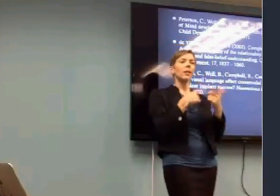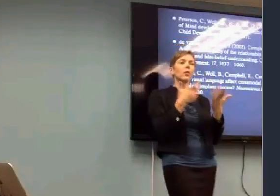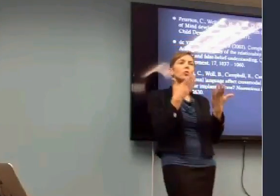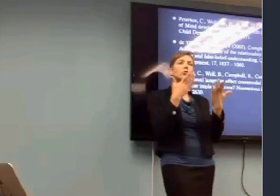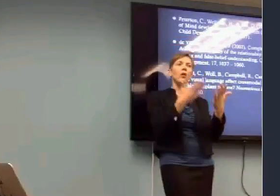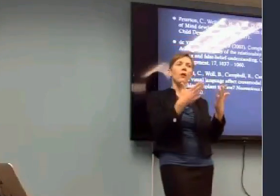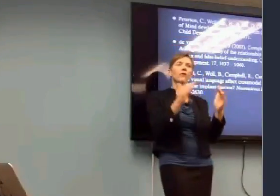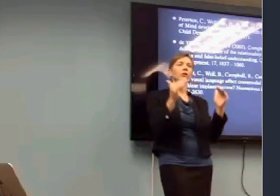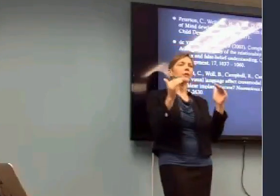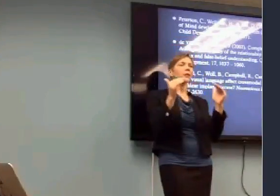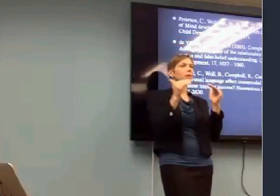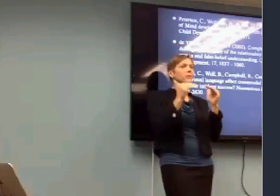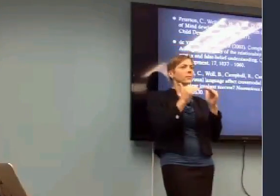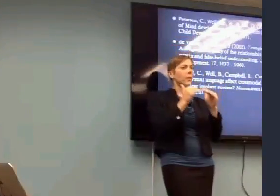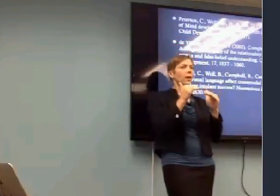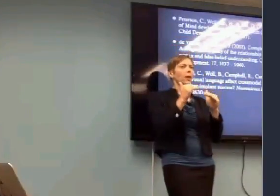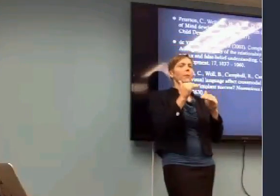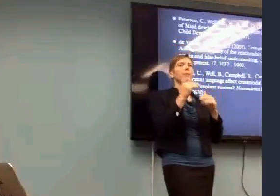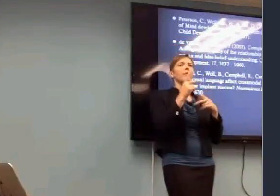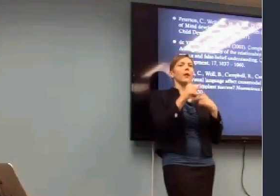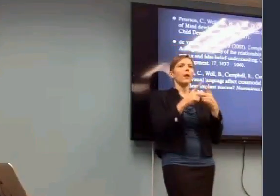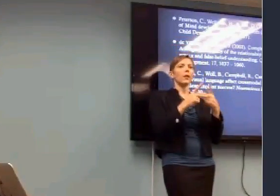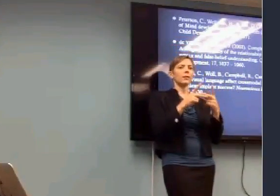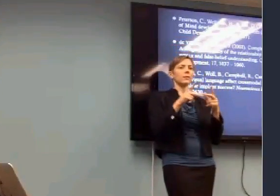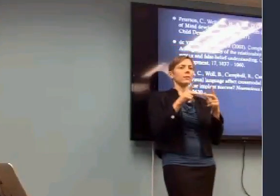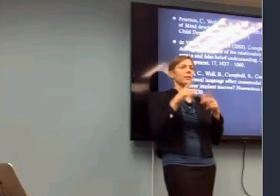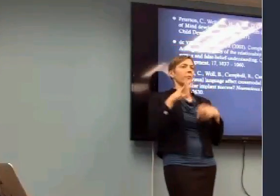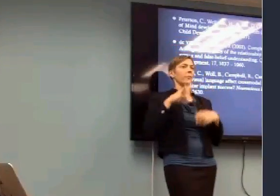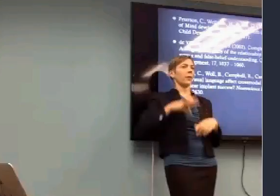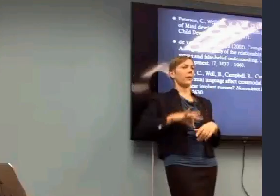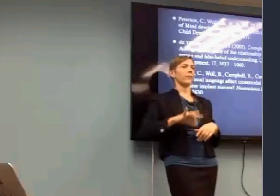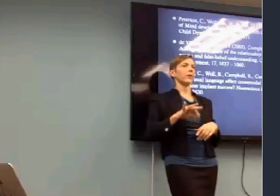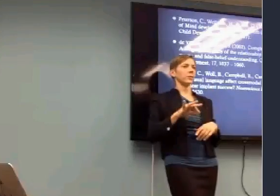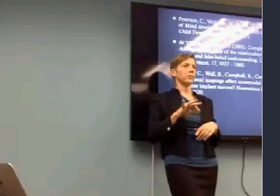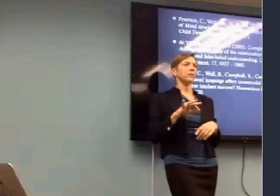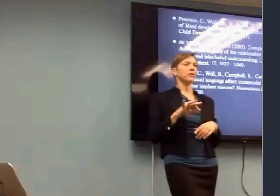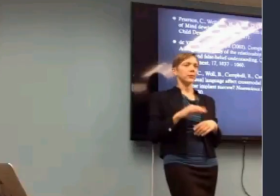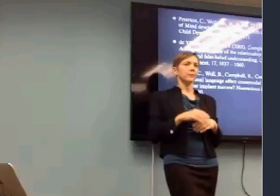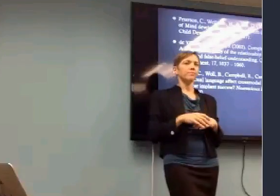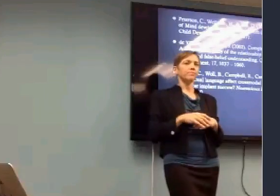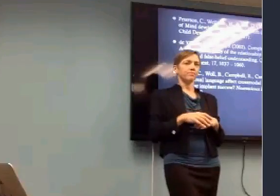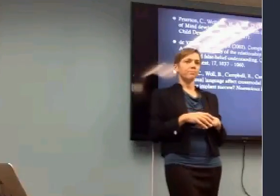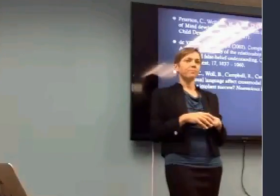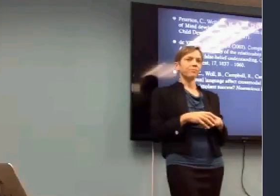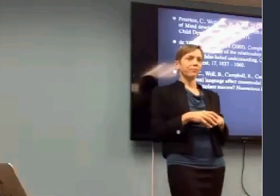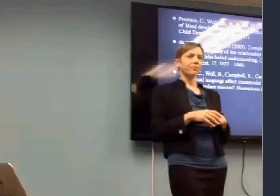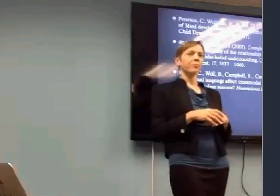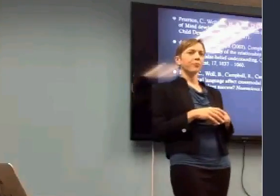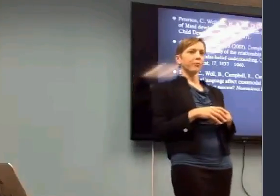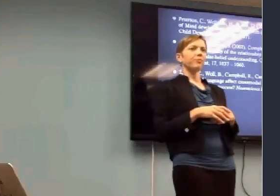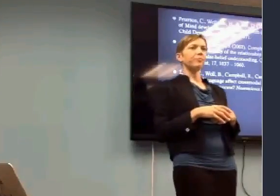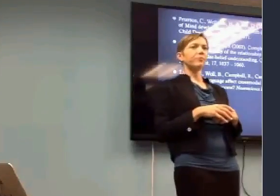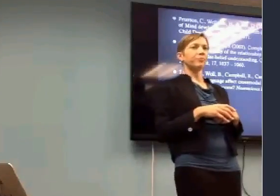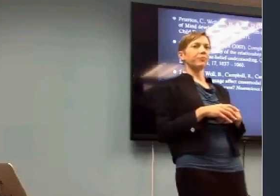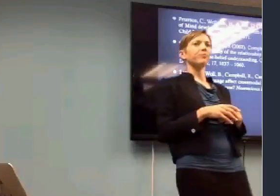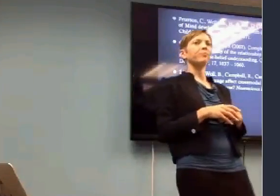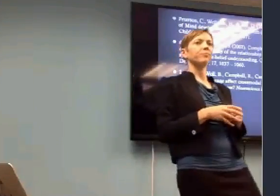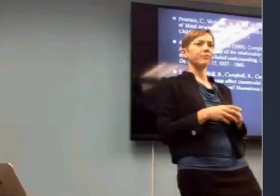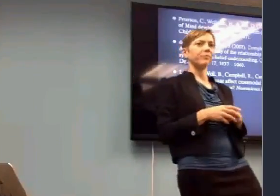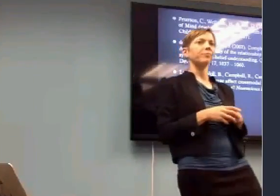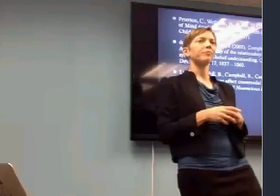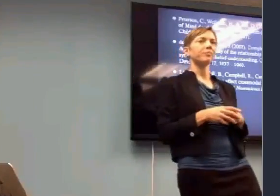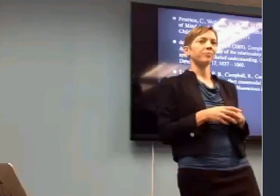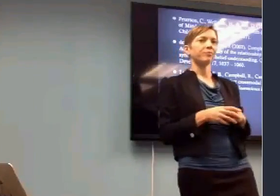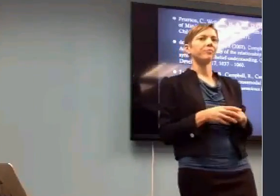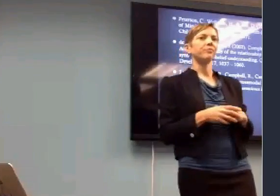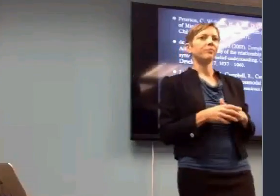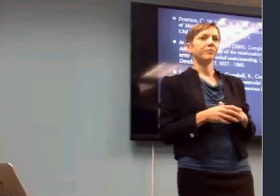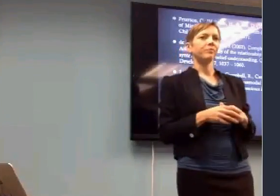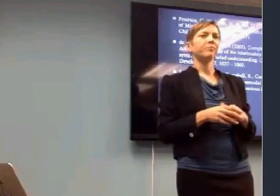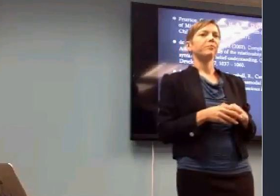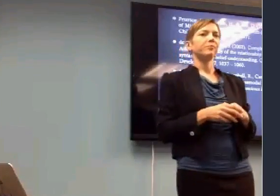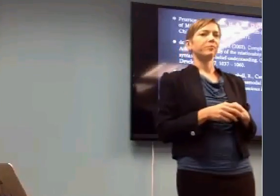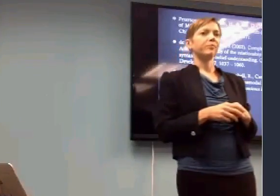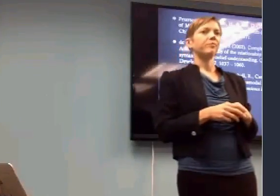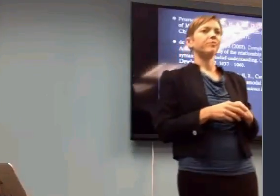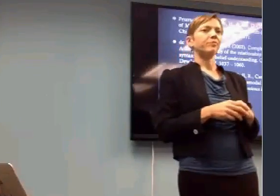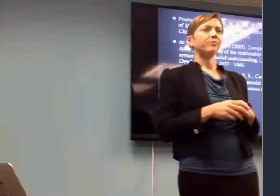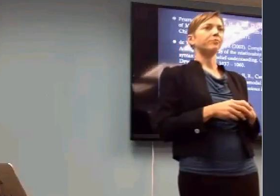their profession and parents about these types of things, these findings that there are equivalent benefits if one is exposed to sign language